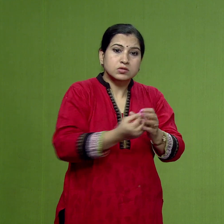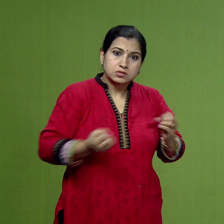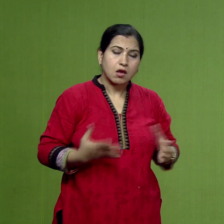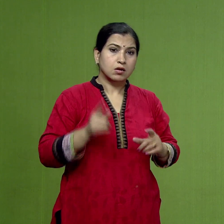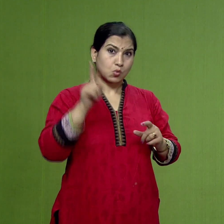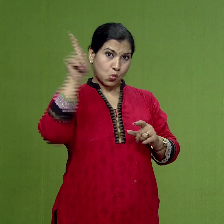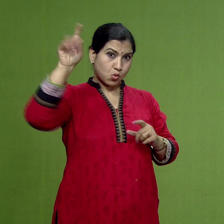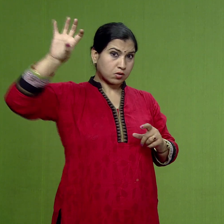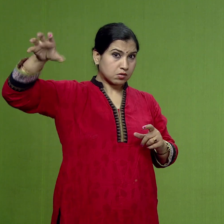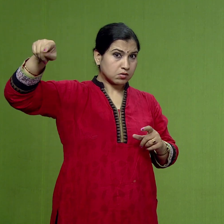colony?